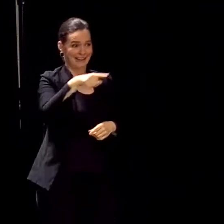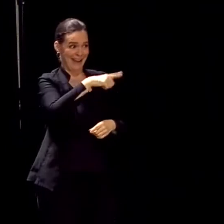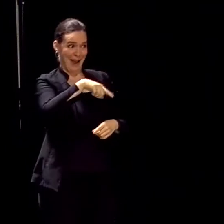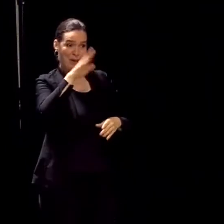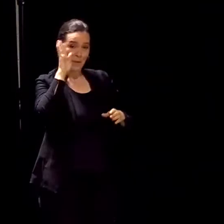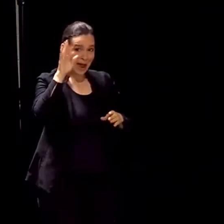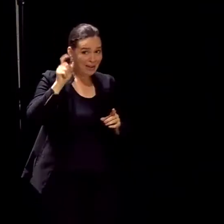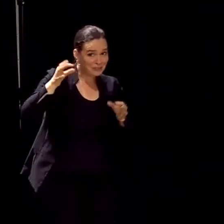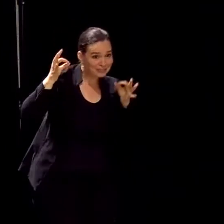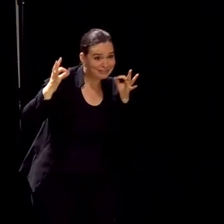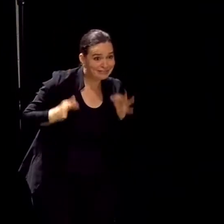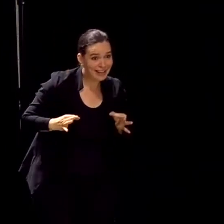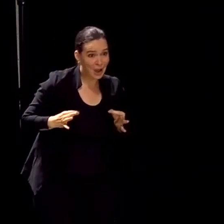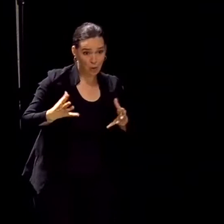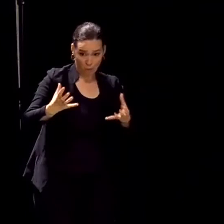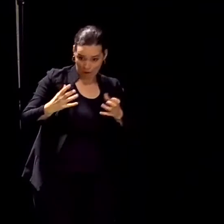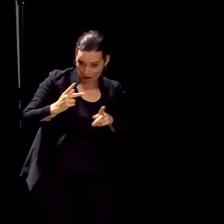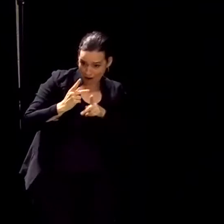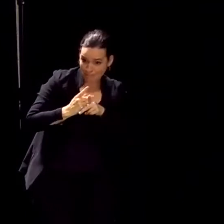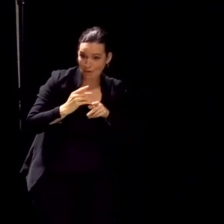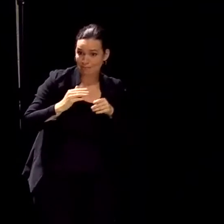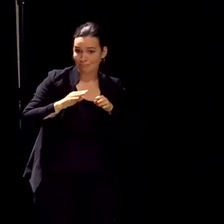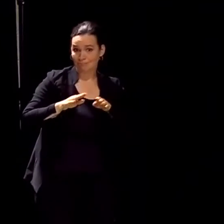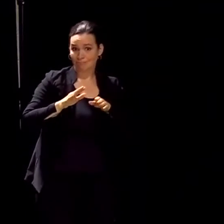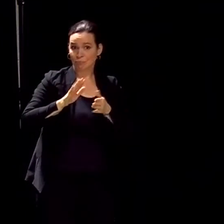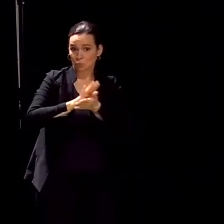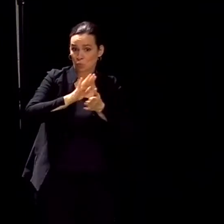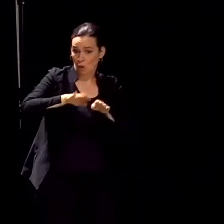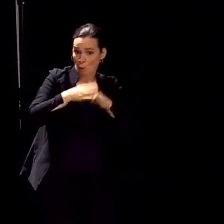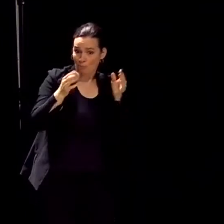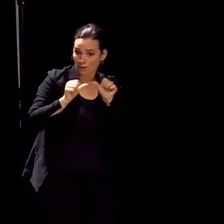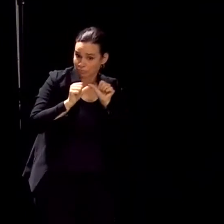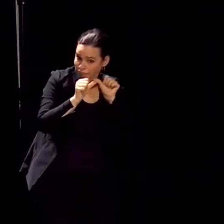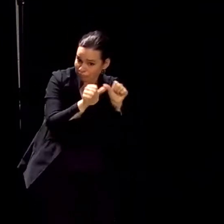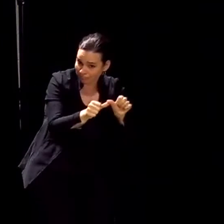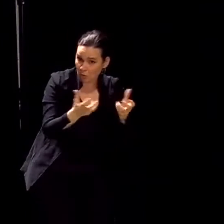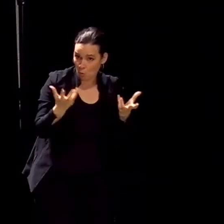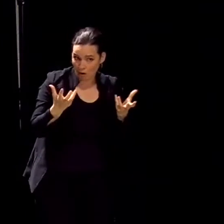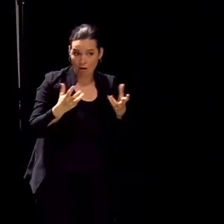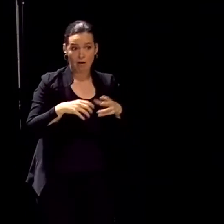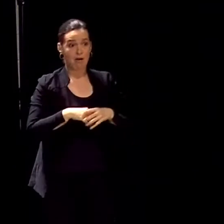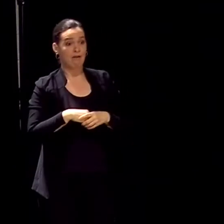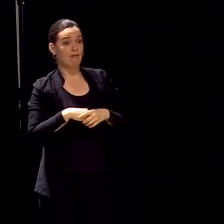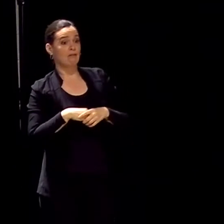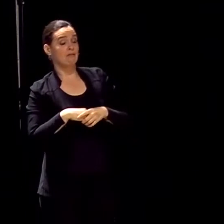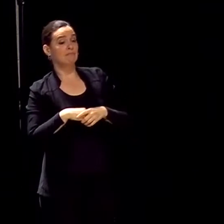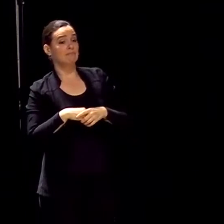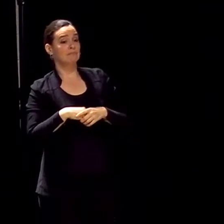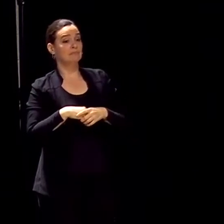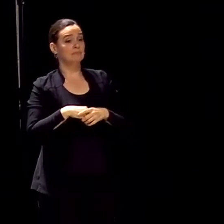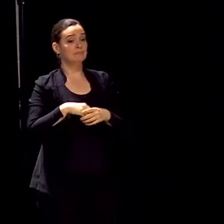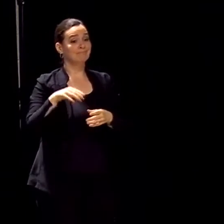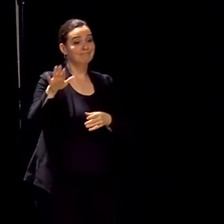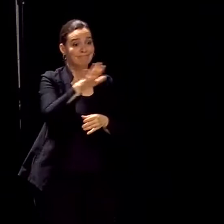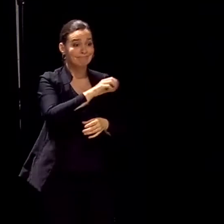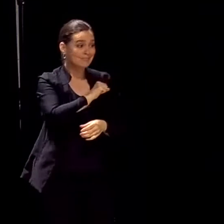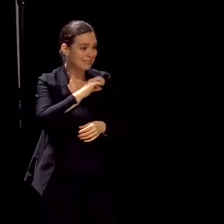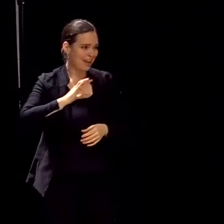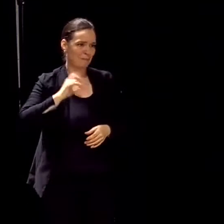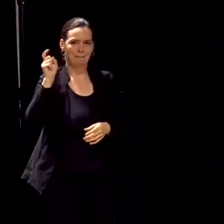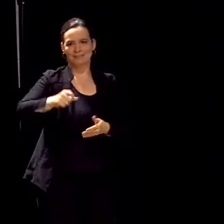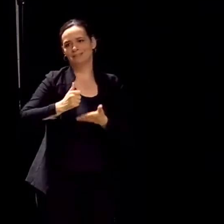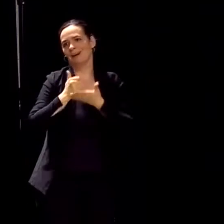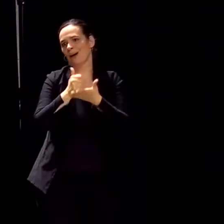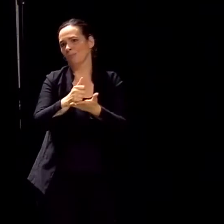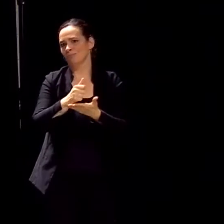to make, and then we're going to need their staff to help implement some of this testing. Their nurses, can they